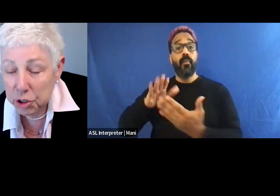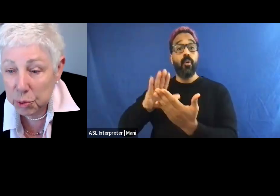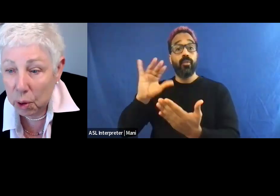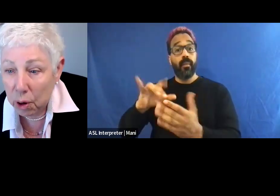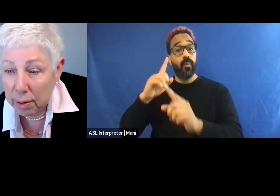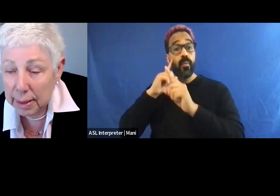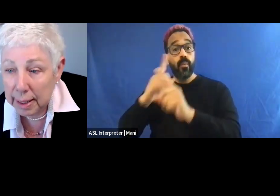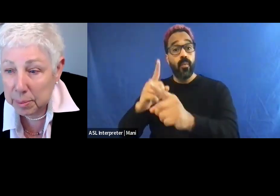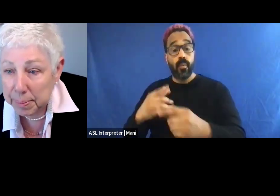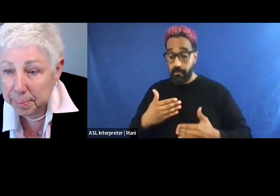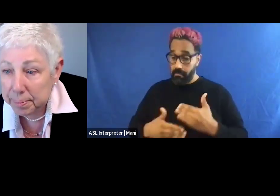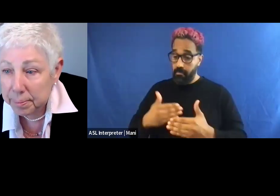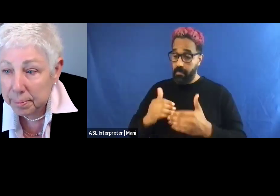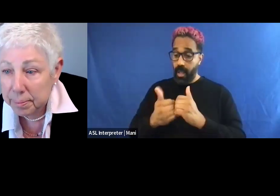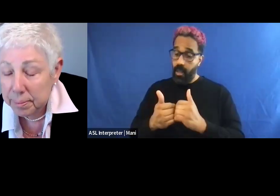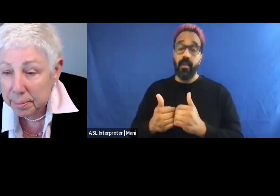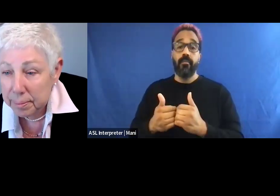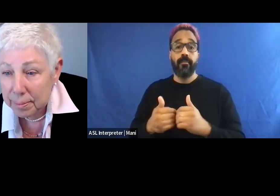find that you are